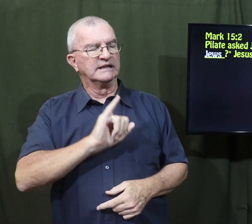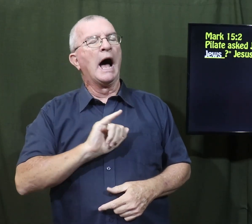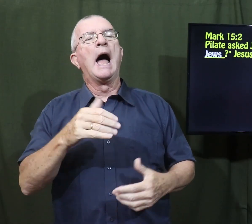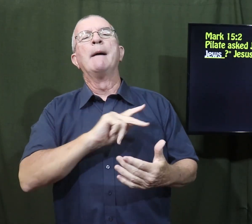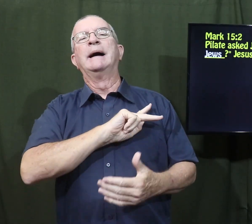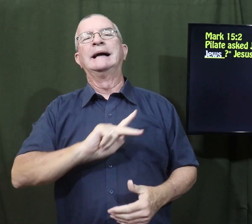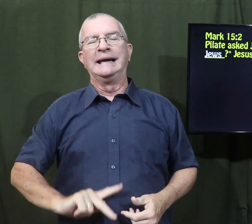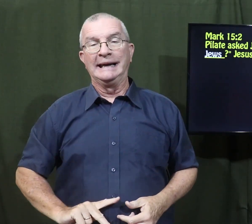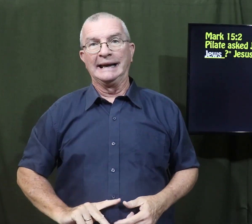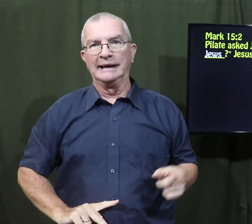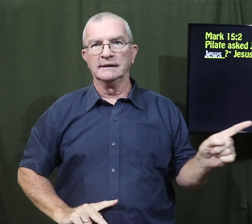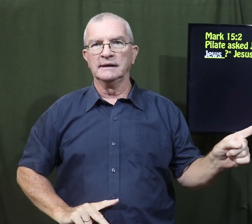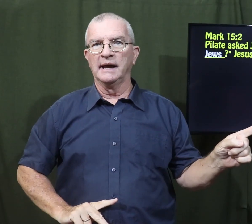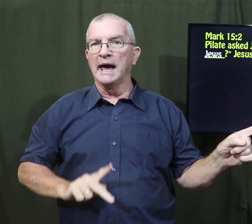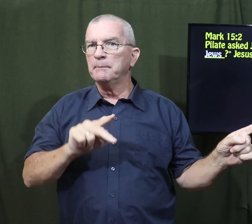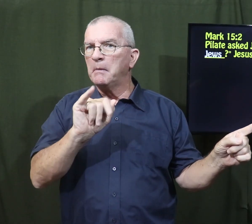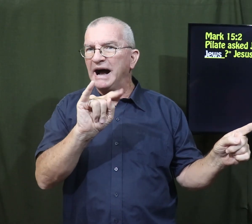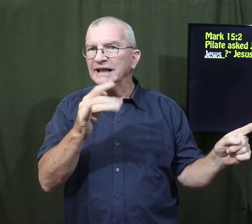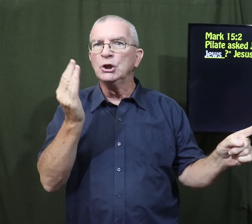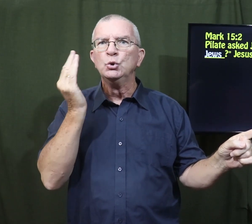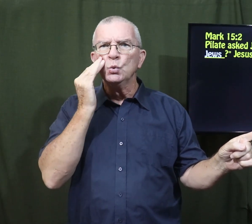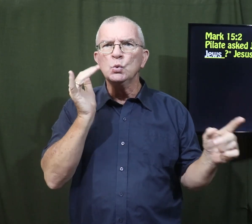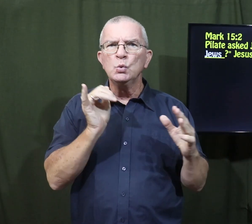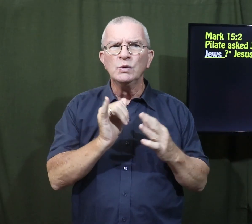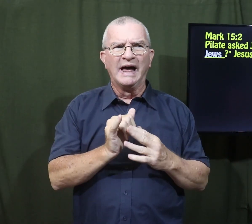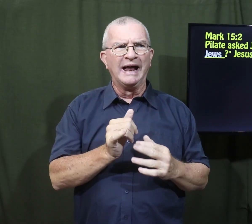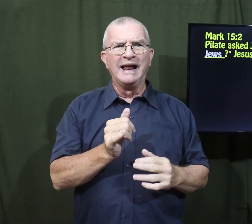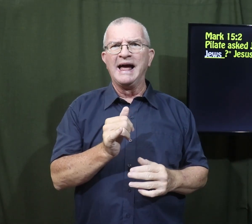he says, "I am a king before Pilate."